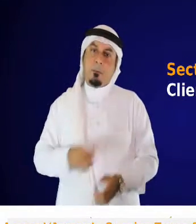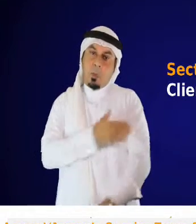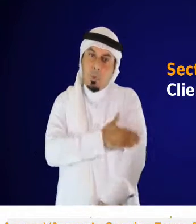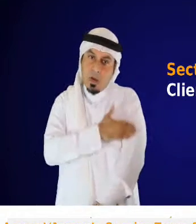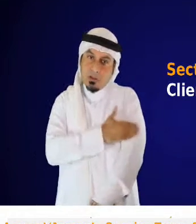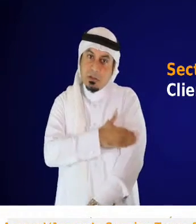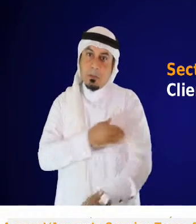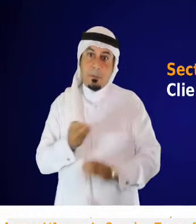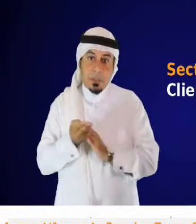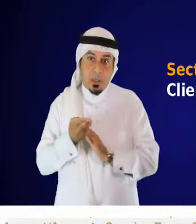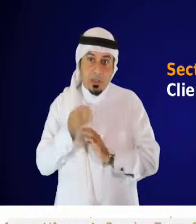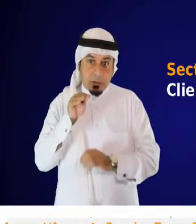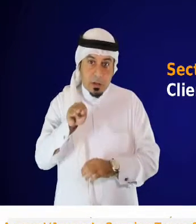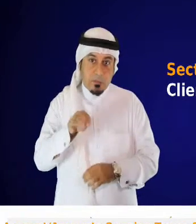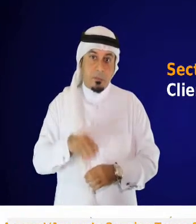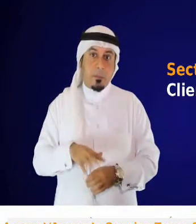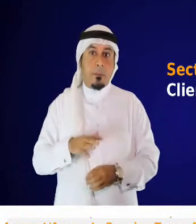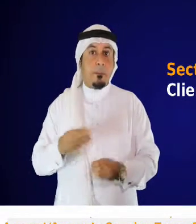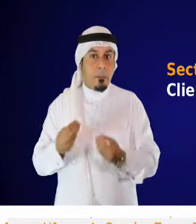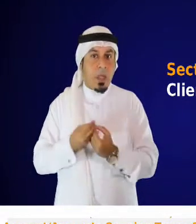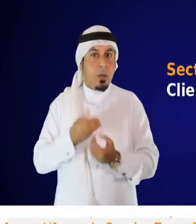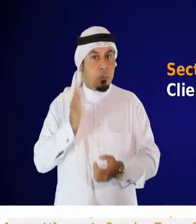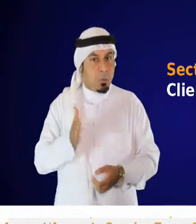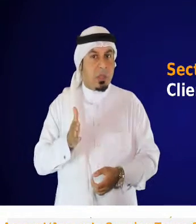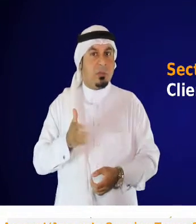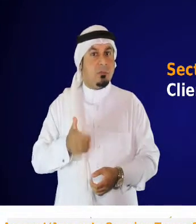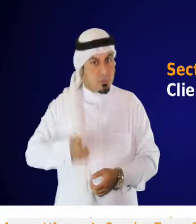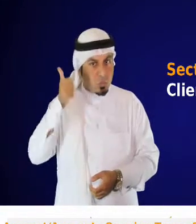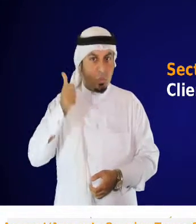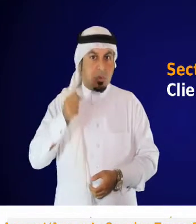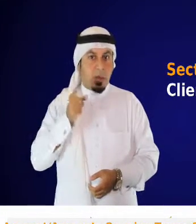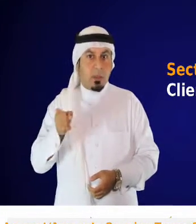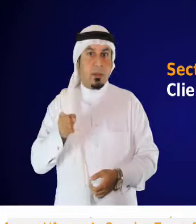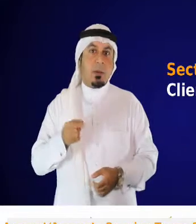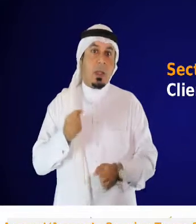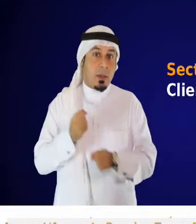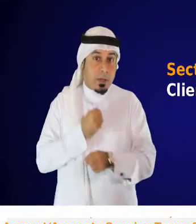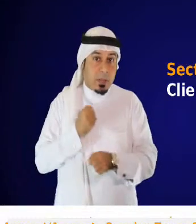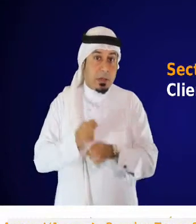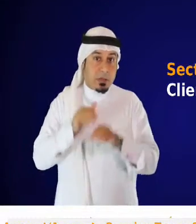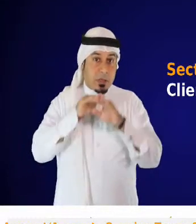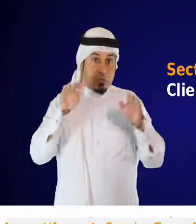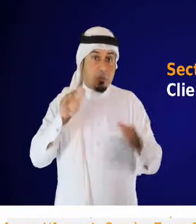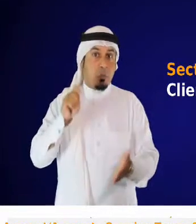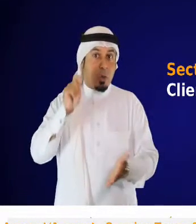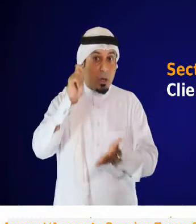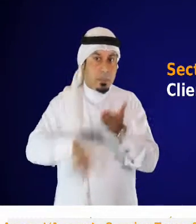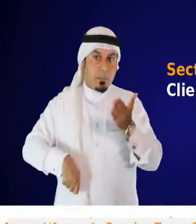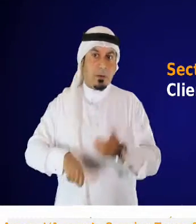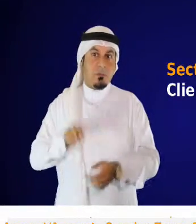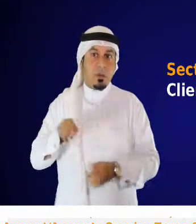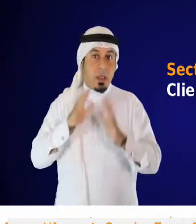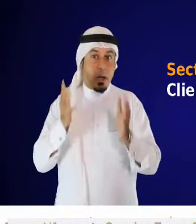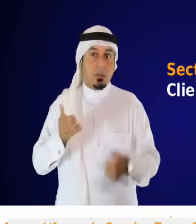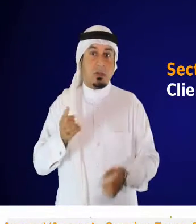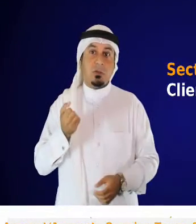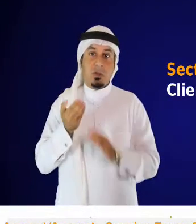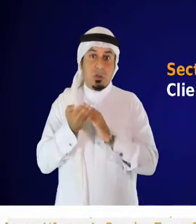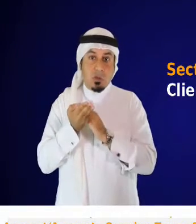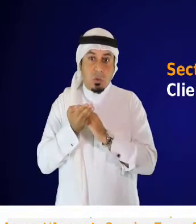such transaction may have exceeded the authorized limits and where an ATM card has been issued in the name of more than one